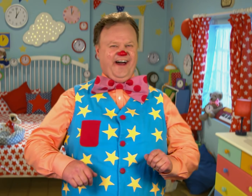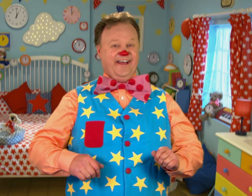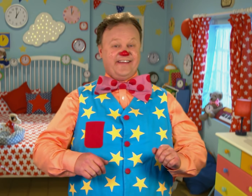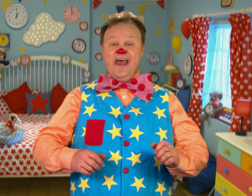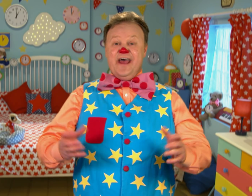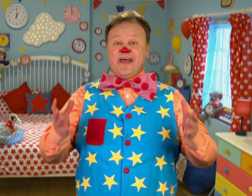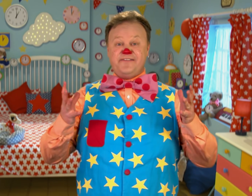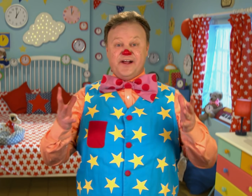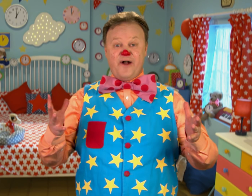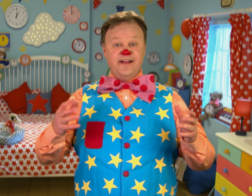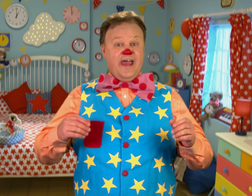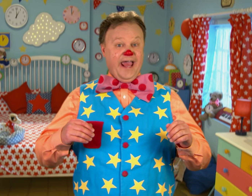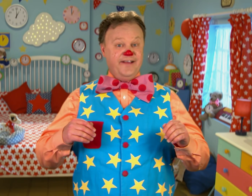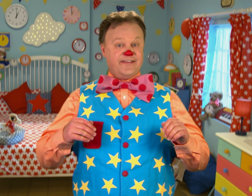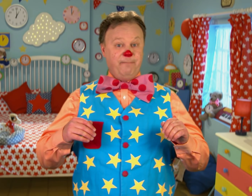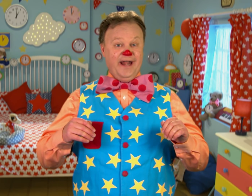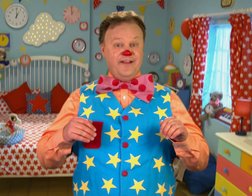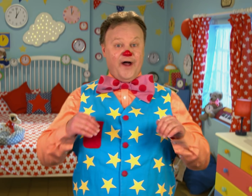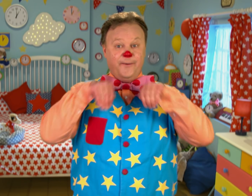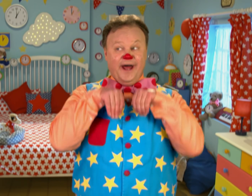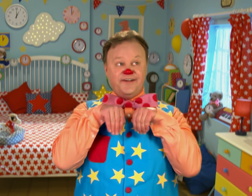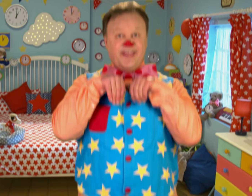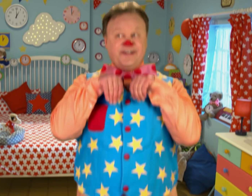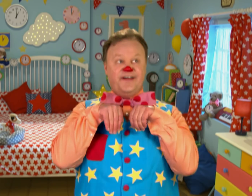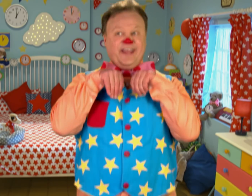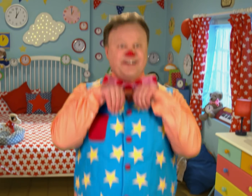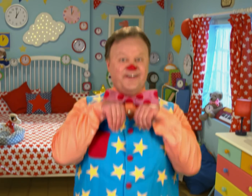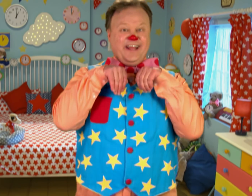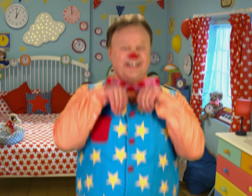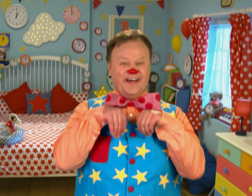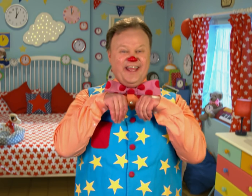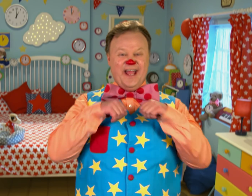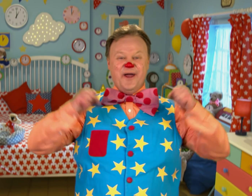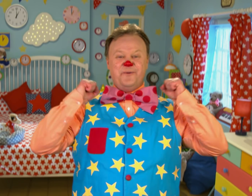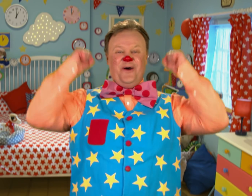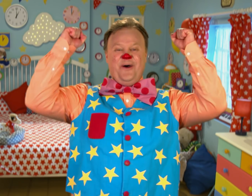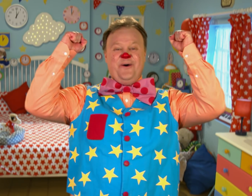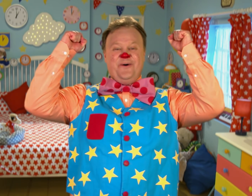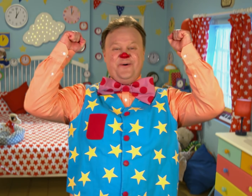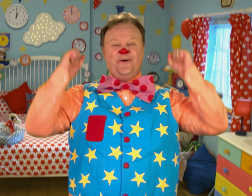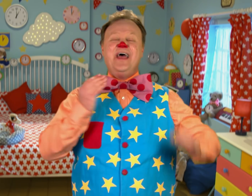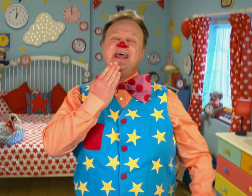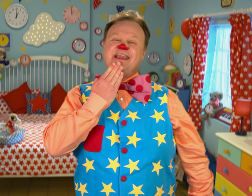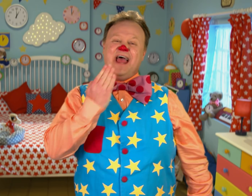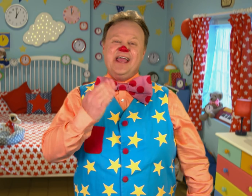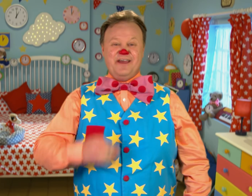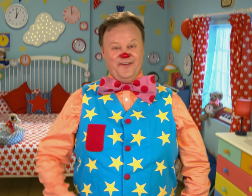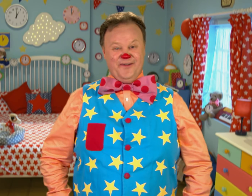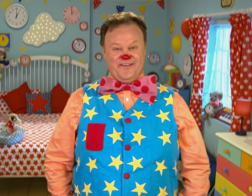Exercise. That's a great Easter bunny joke. Ding, ding, ding, ding. Woohoo! Thank you for your